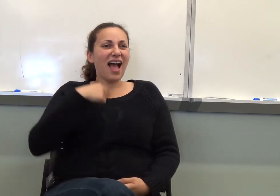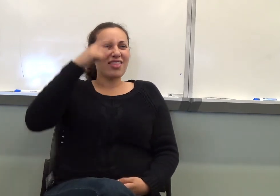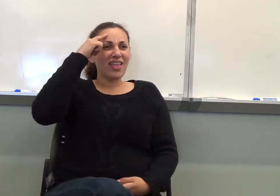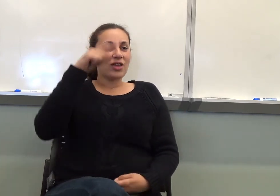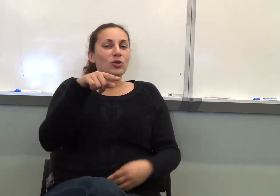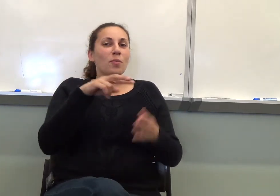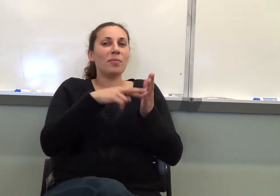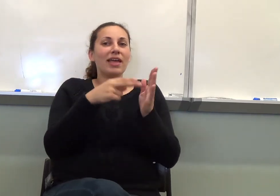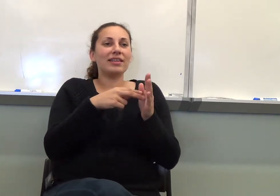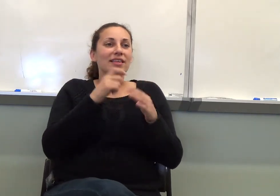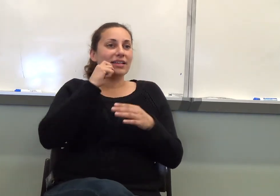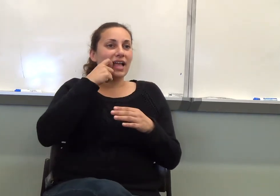problem, but that would make it